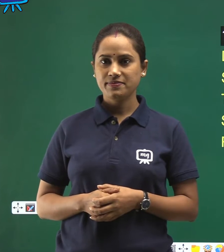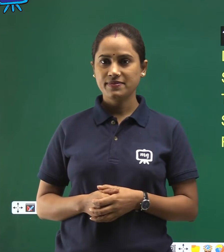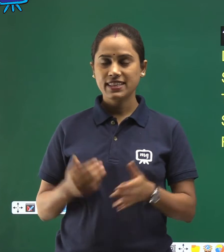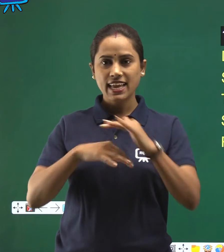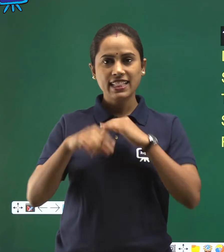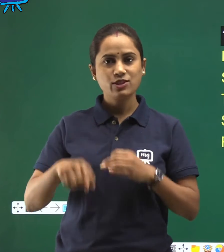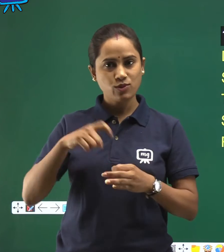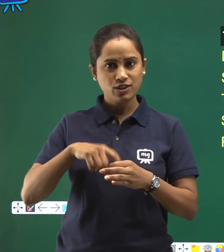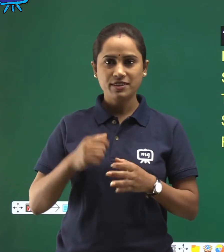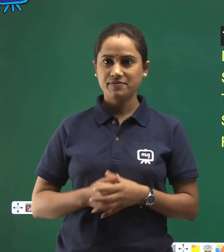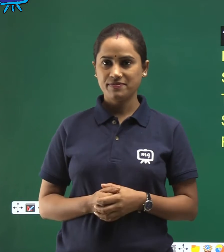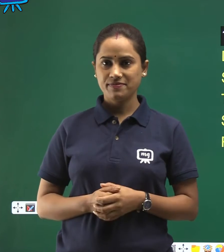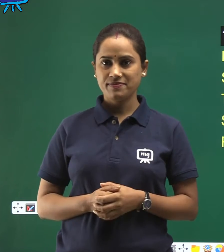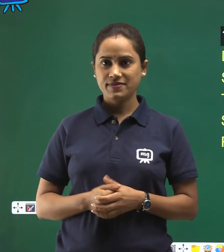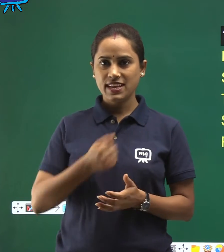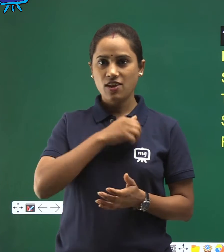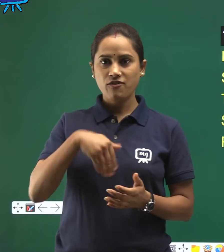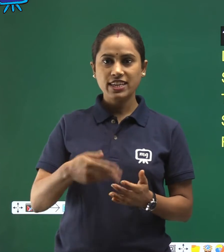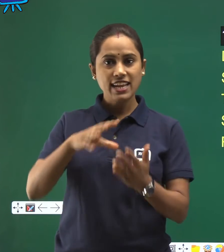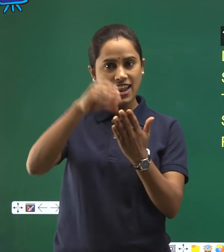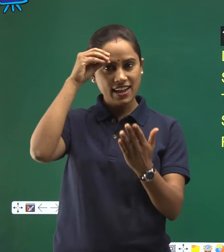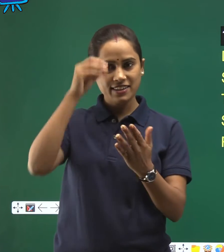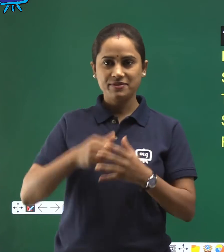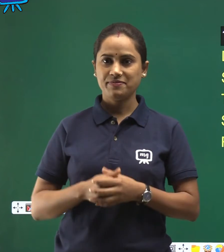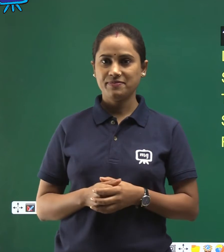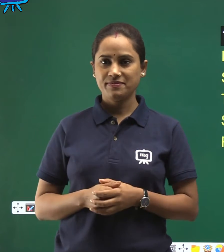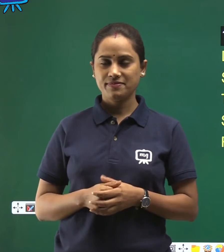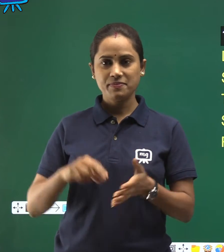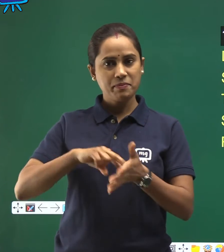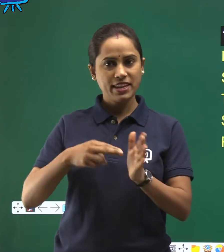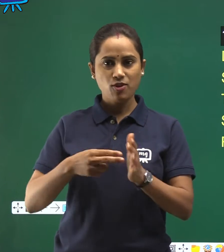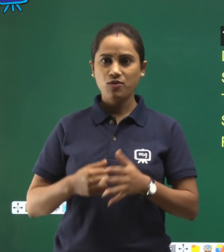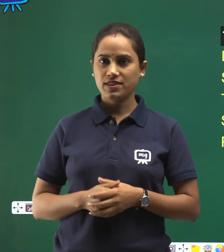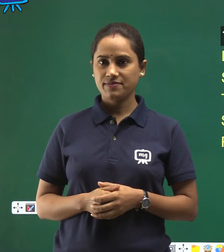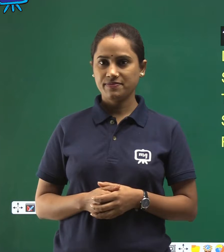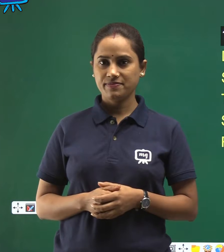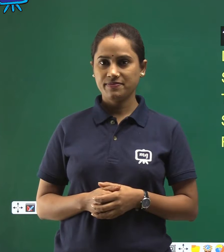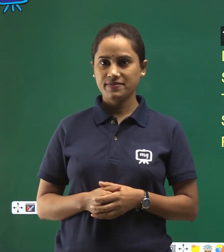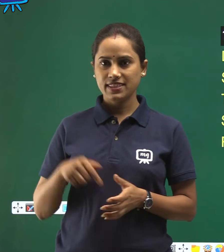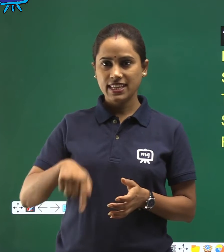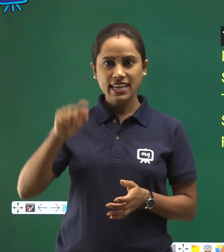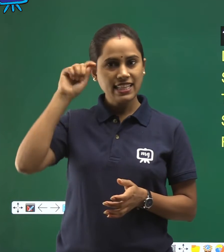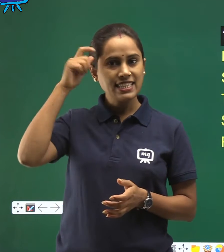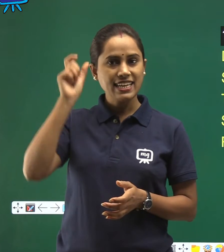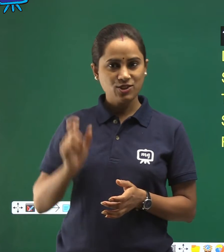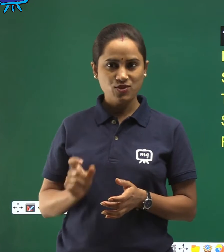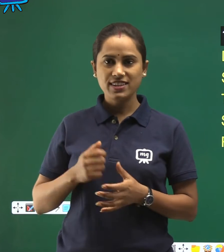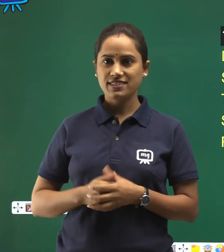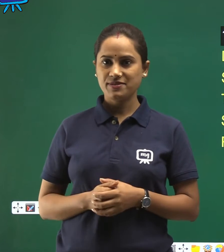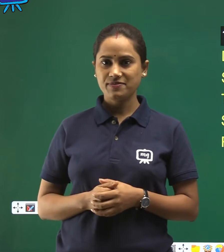In this question, we shall learn meaning of these English